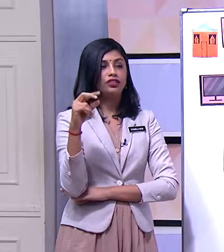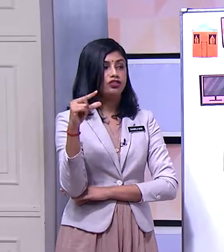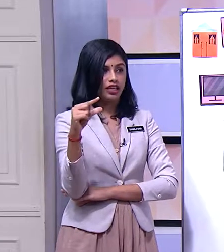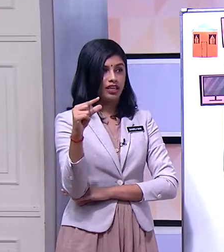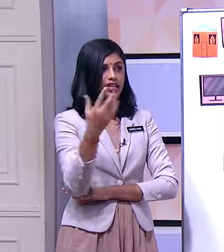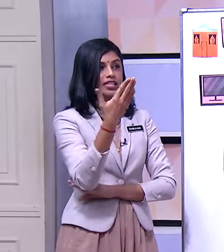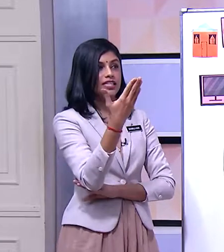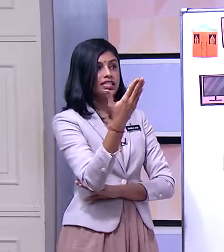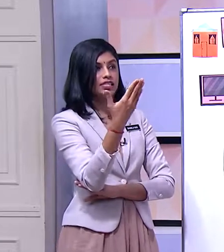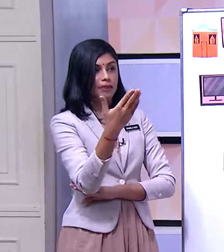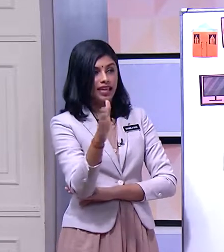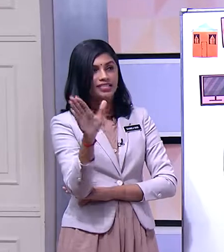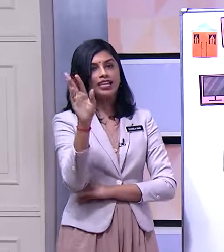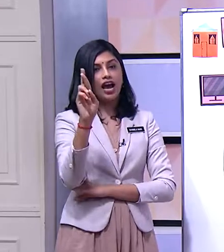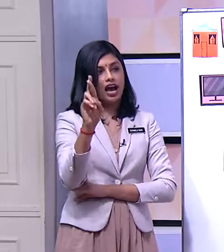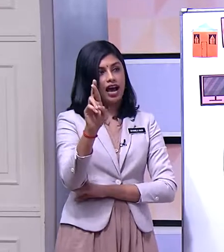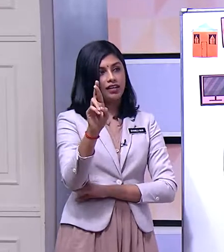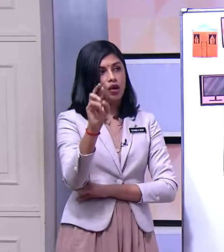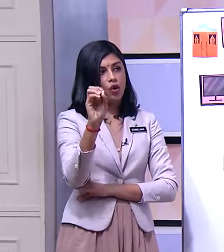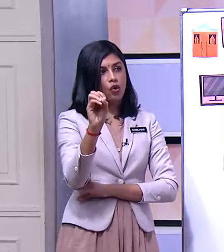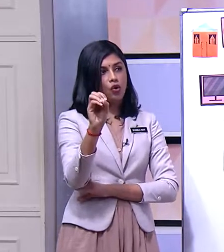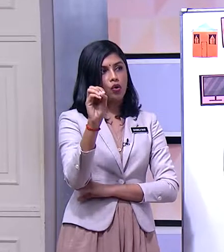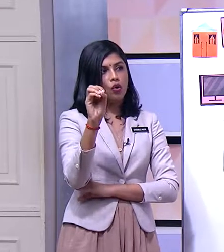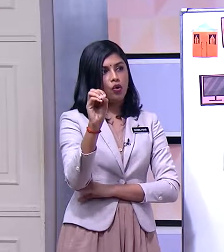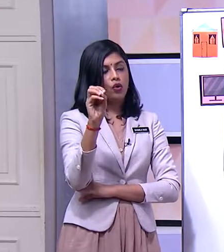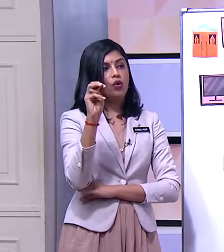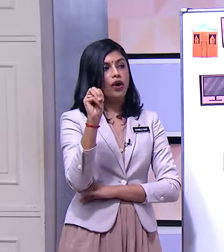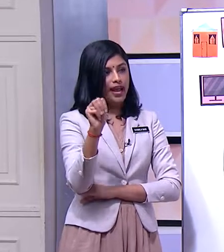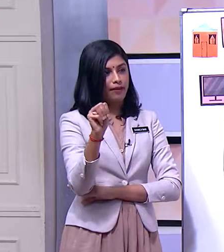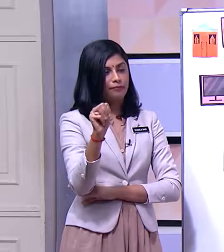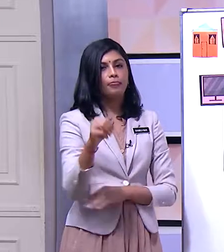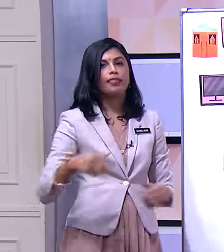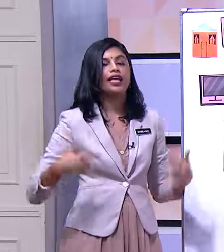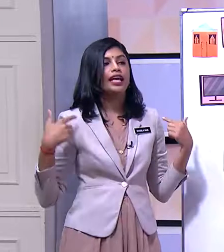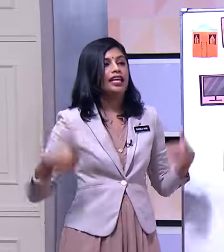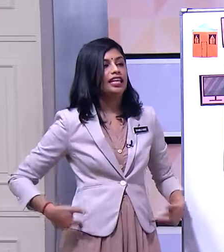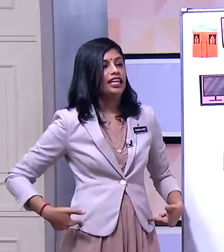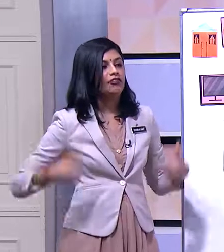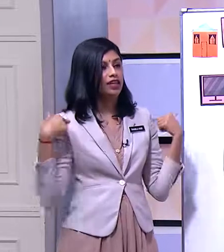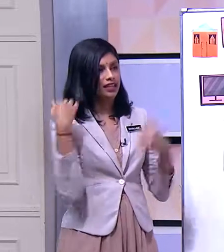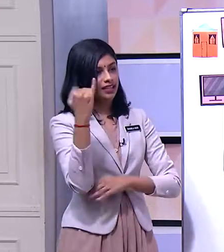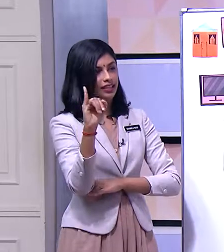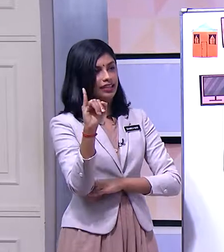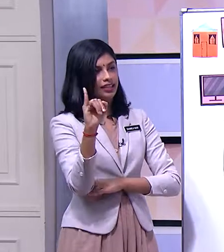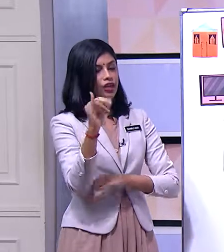G. Space. R. O. O. M. Okay, living room.